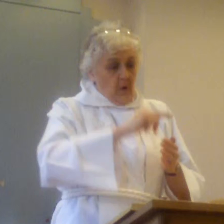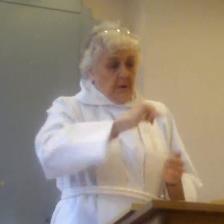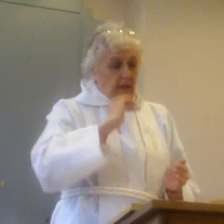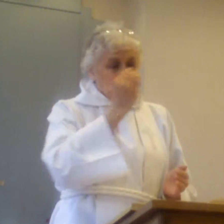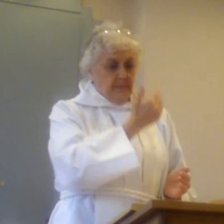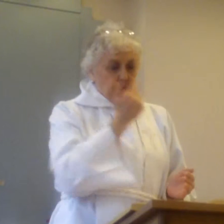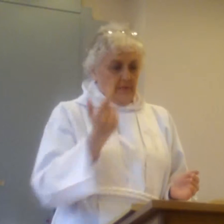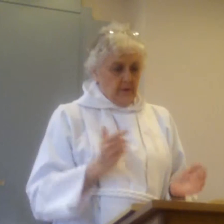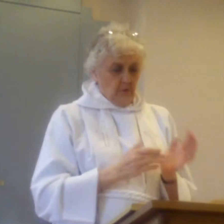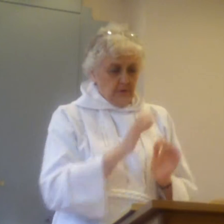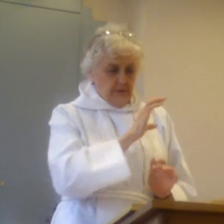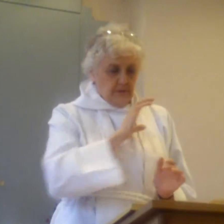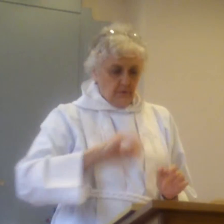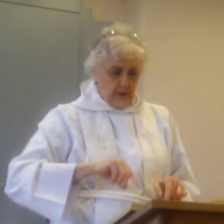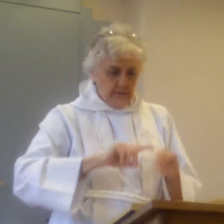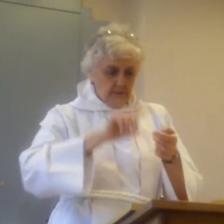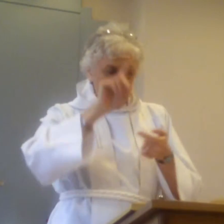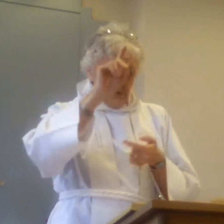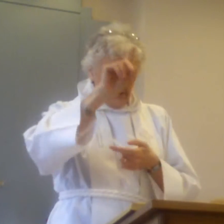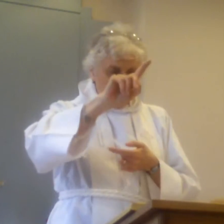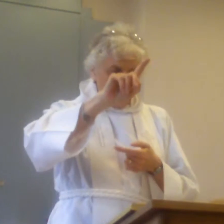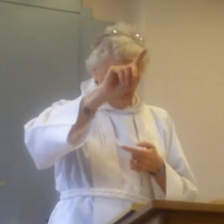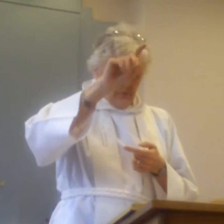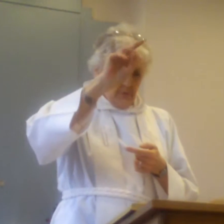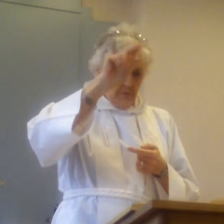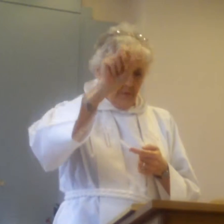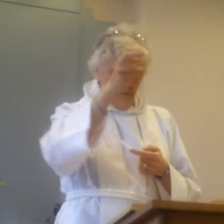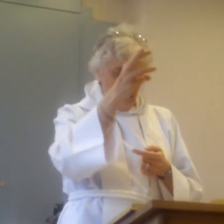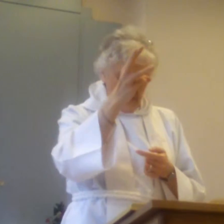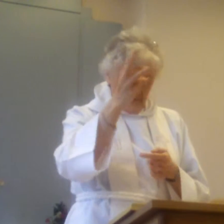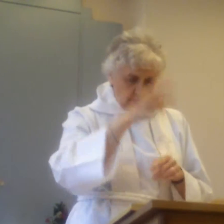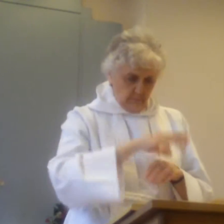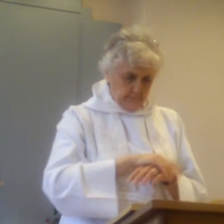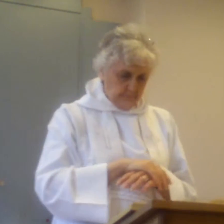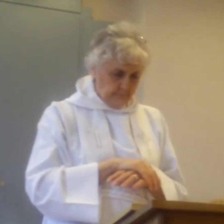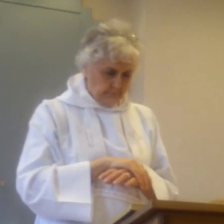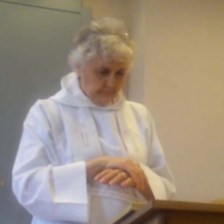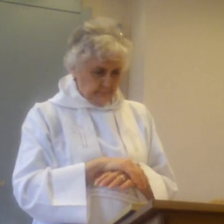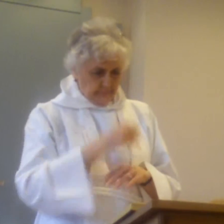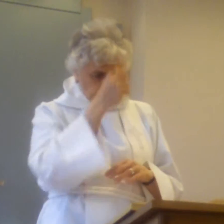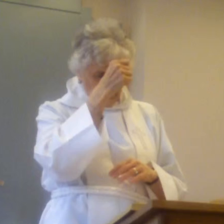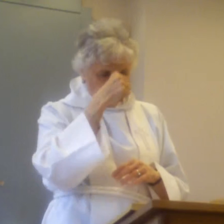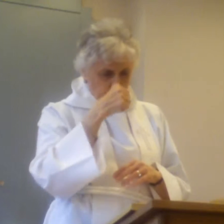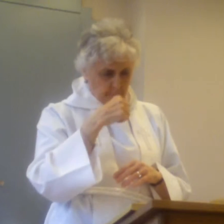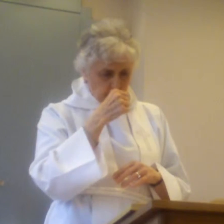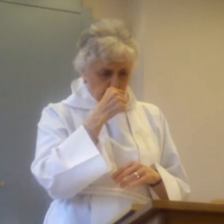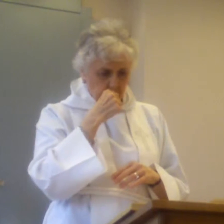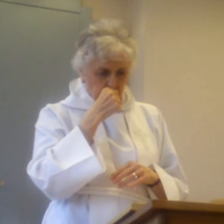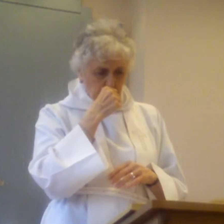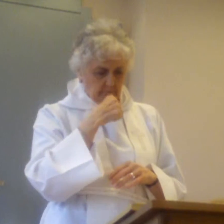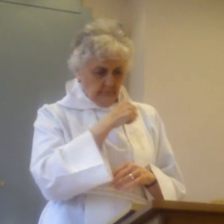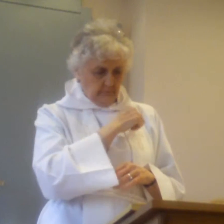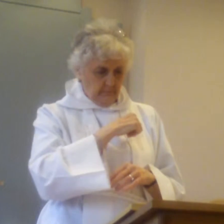The Gospel of our Lord Jesus Christ for you to have you. Glory to you, Lord Christ.